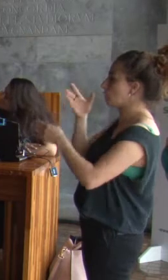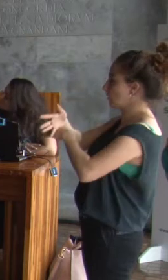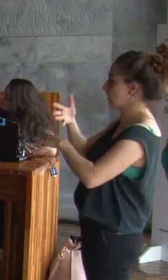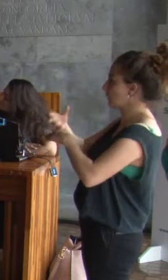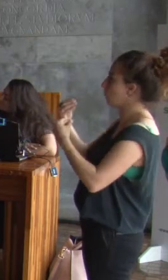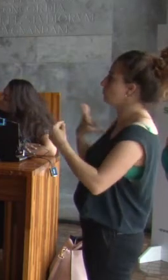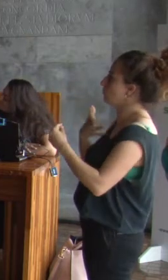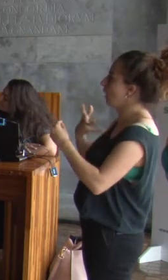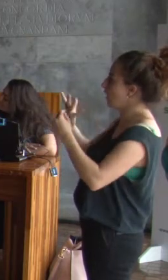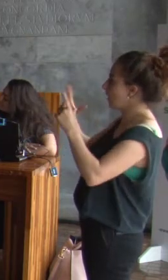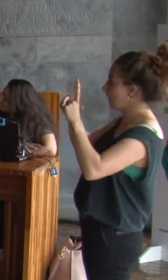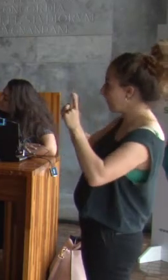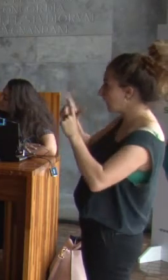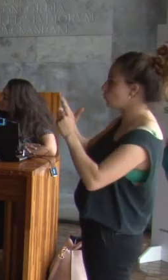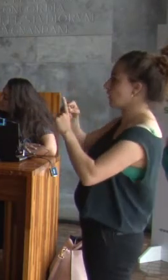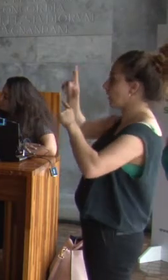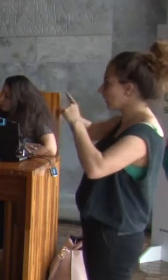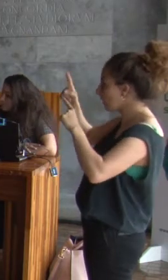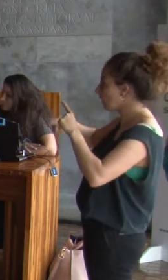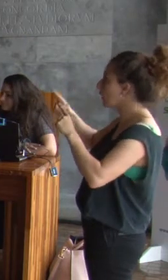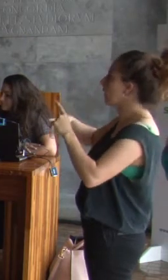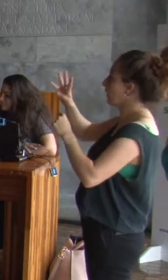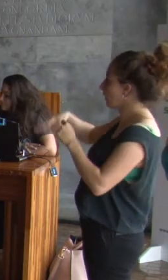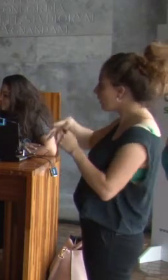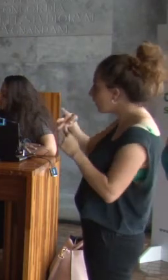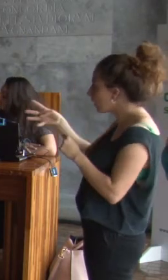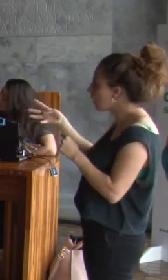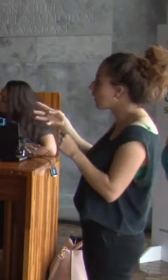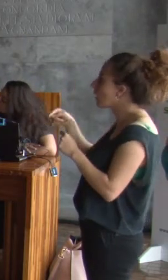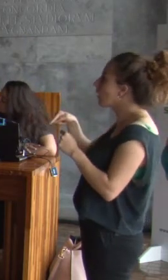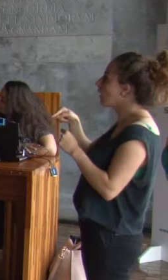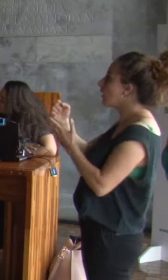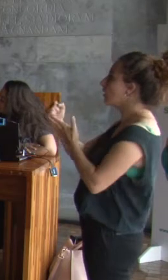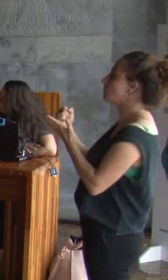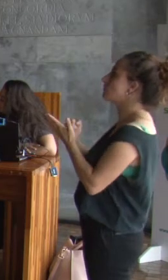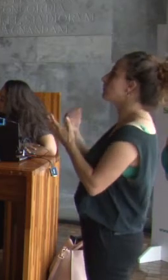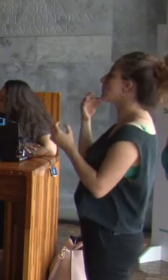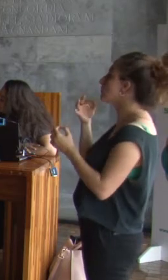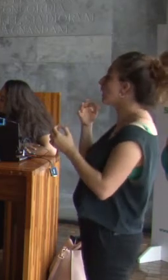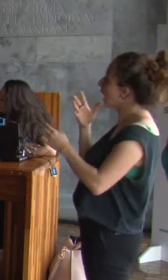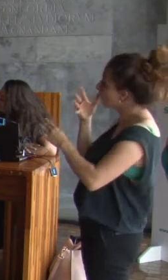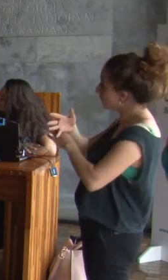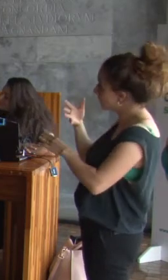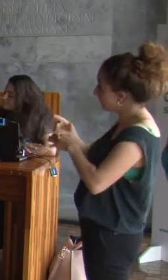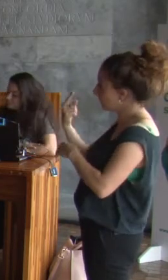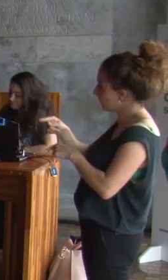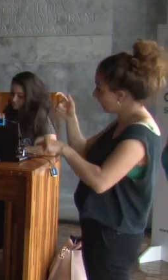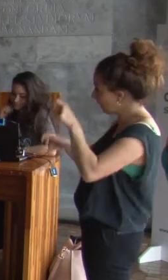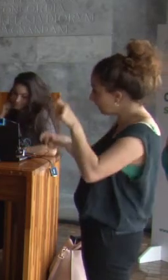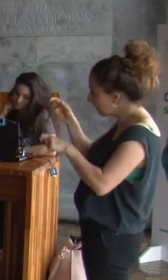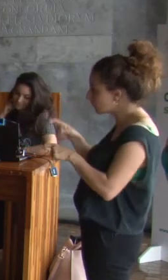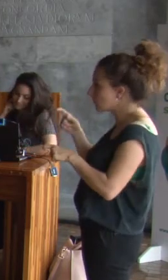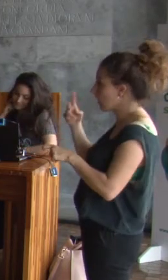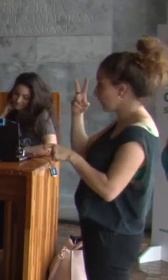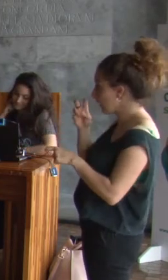images, diagrams, graphs, and tables? So Word documents are generally accessible to people with low or